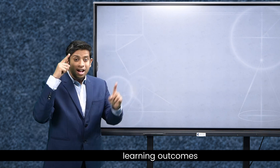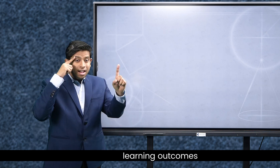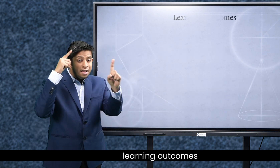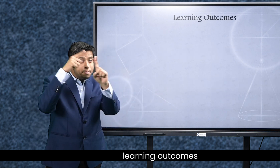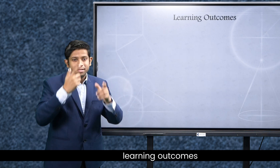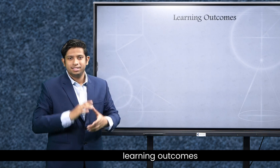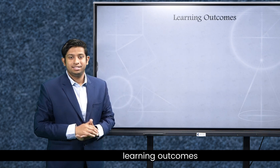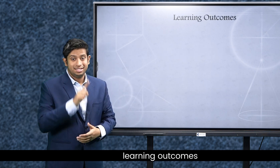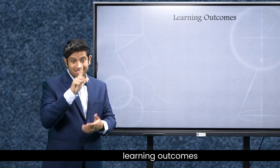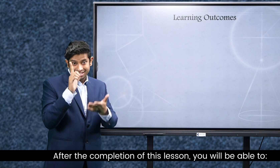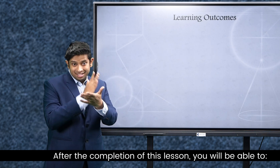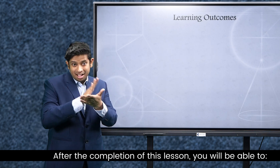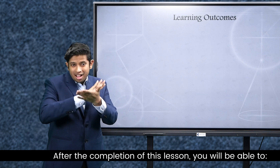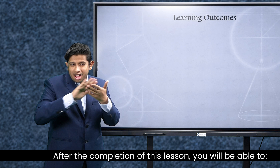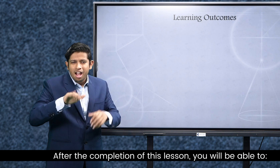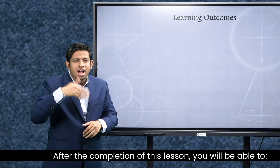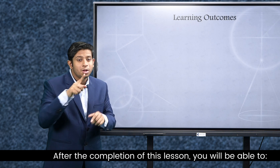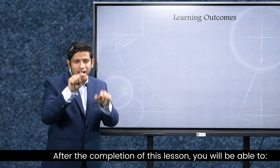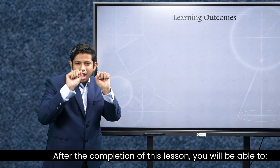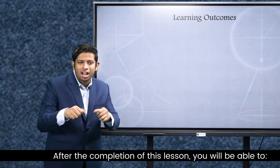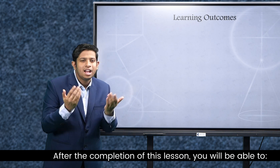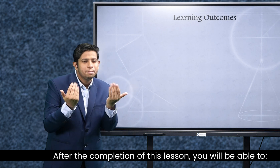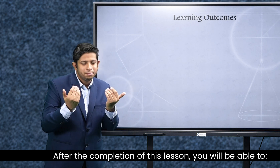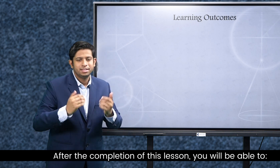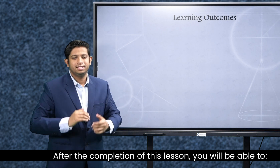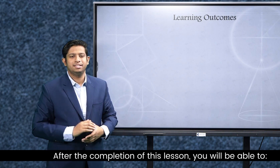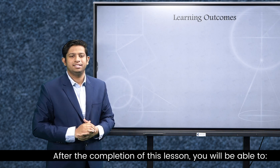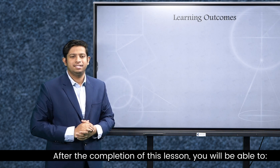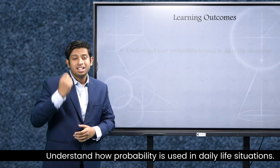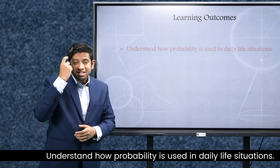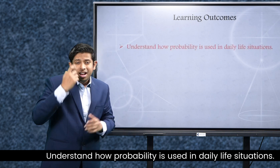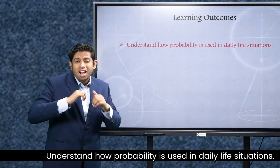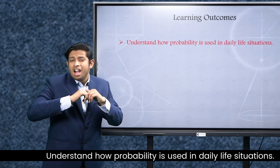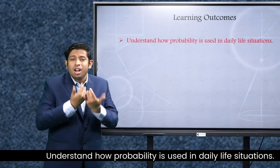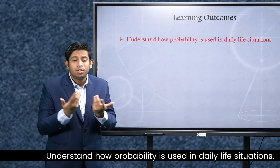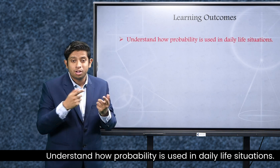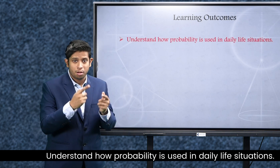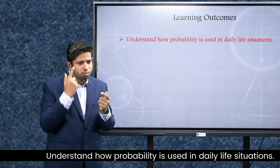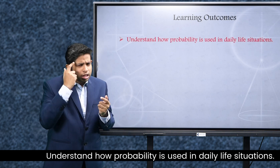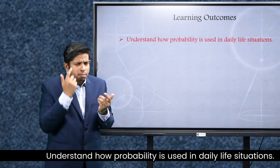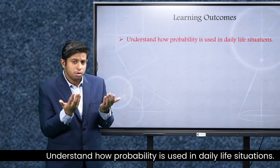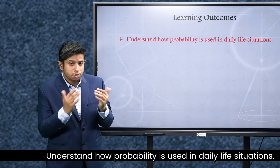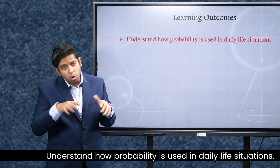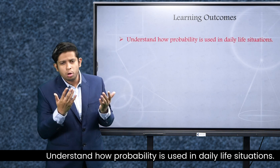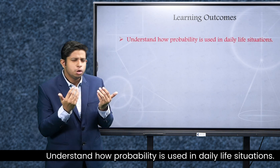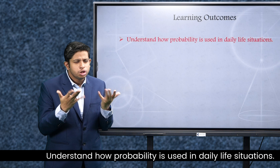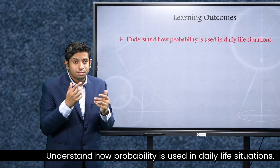Learning outcomes. After the completion of this lesson, you will be able to understand how probability is used